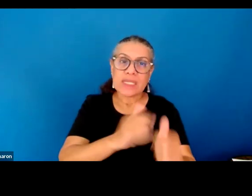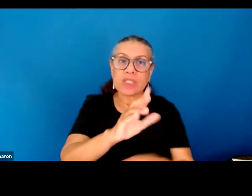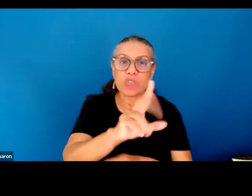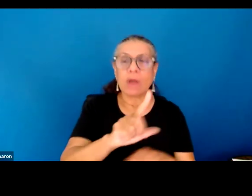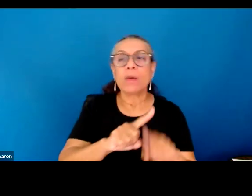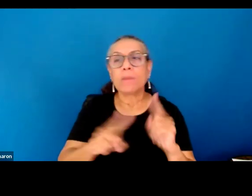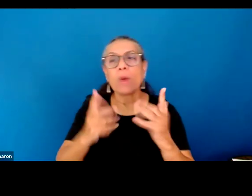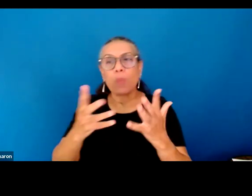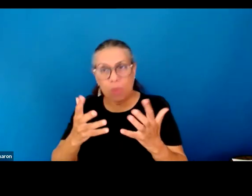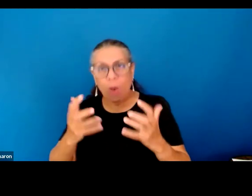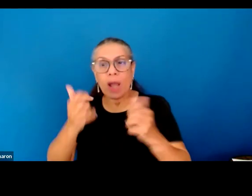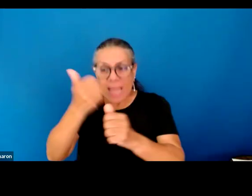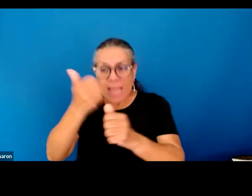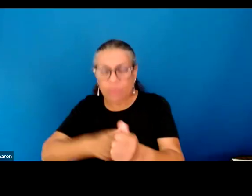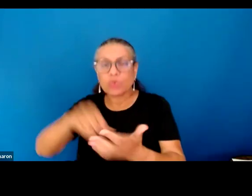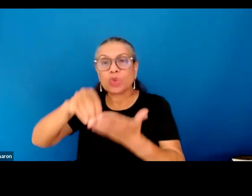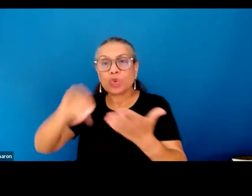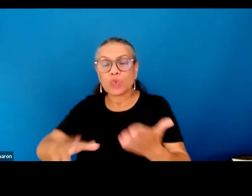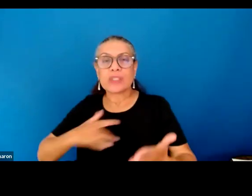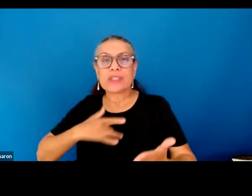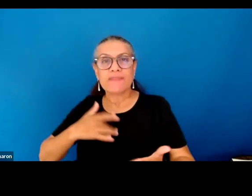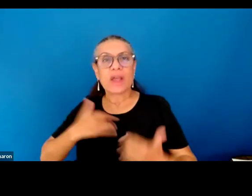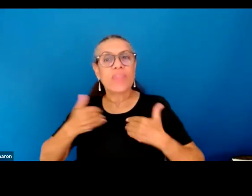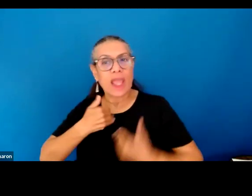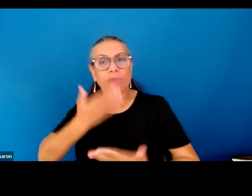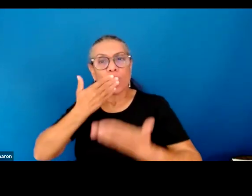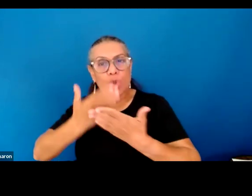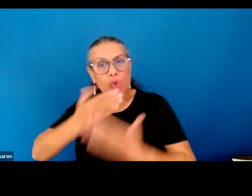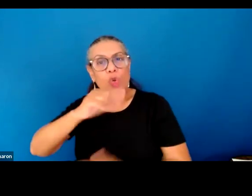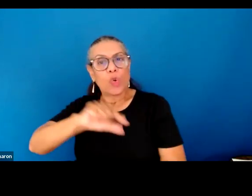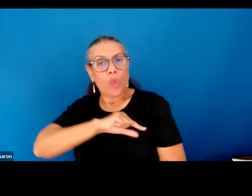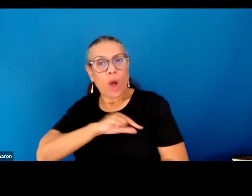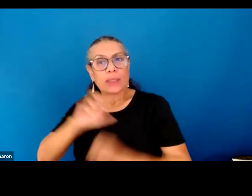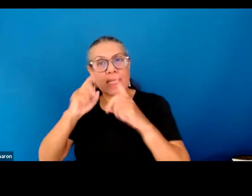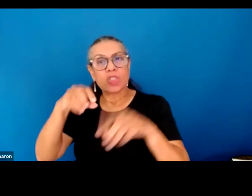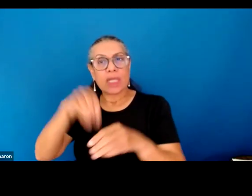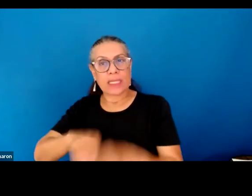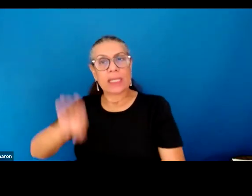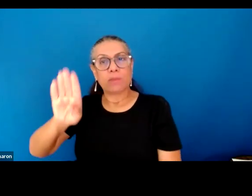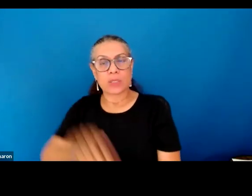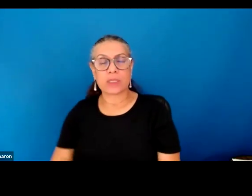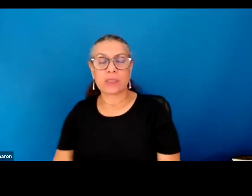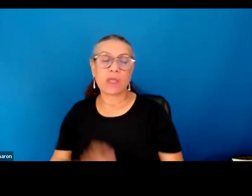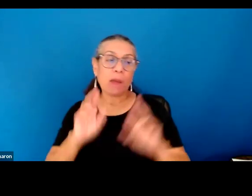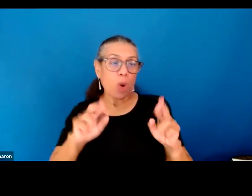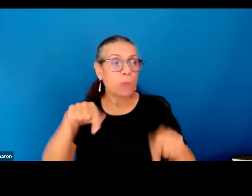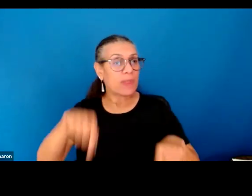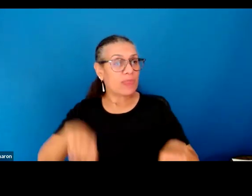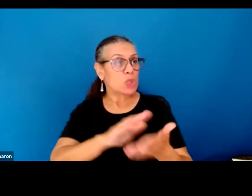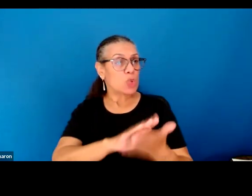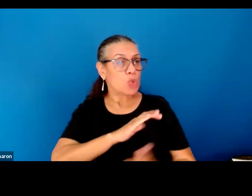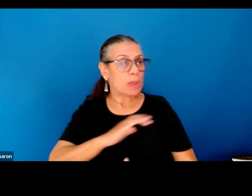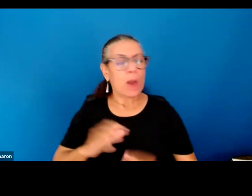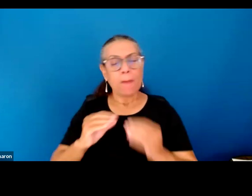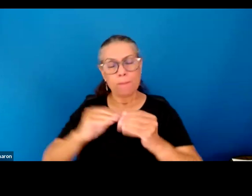up in a seat that can give them a quality education in the city, so that I hope this committee will spend more time